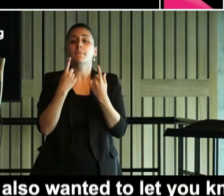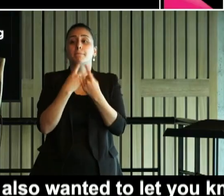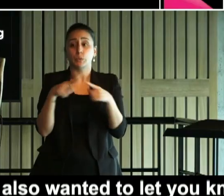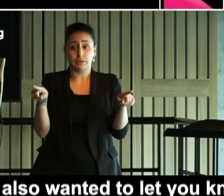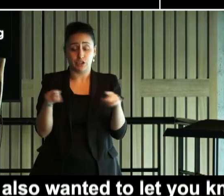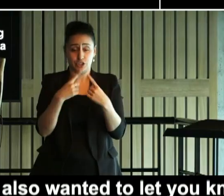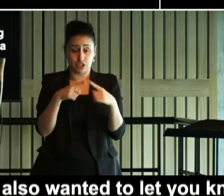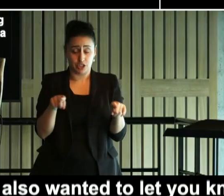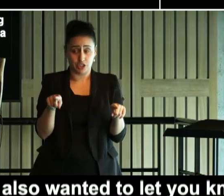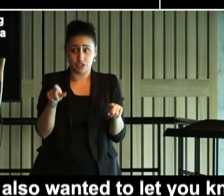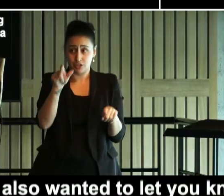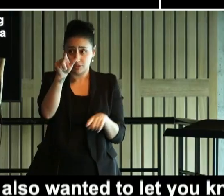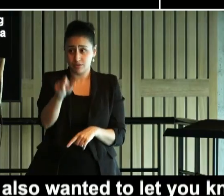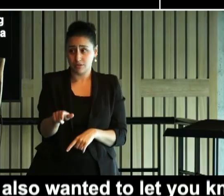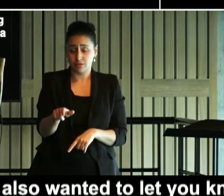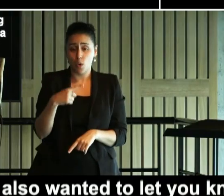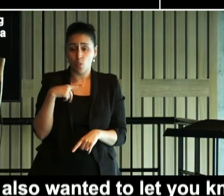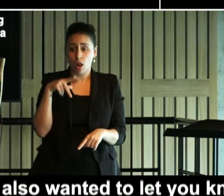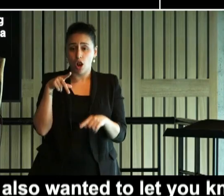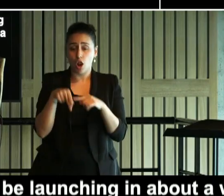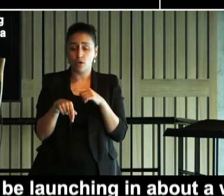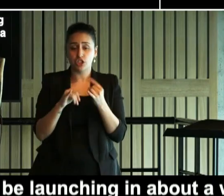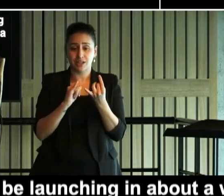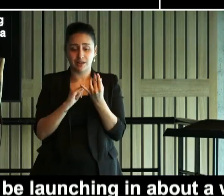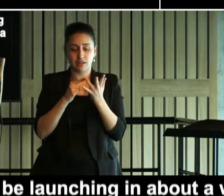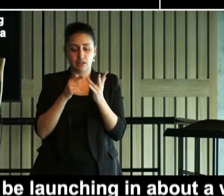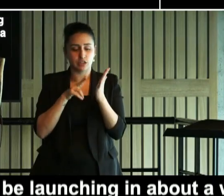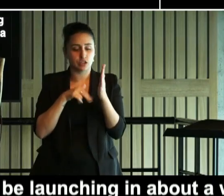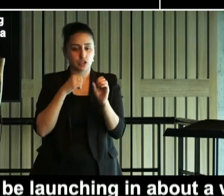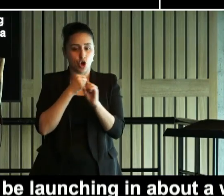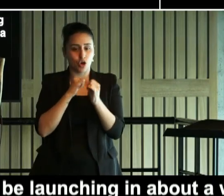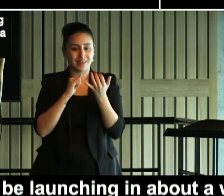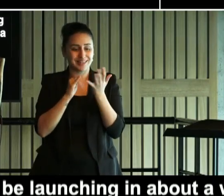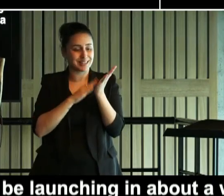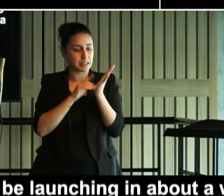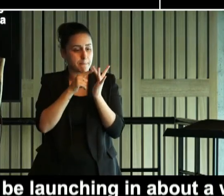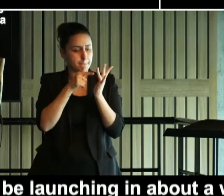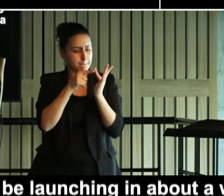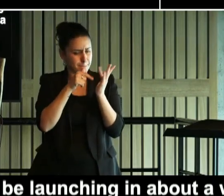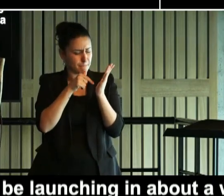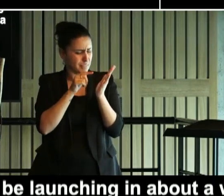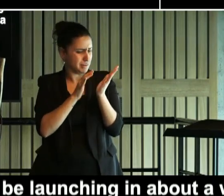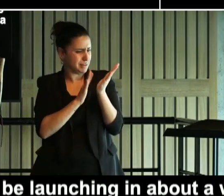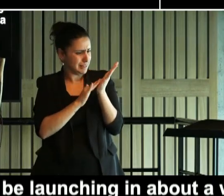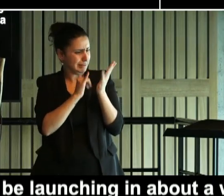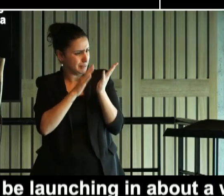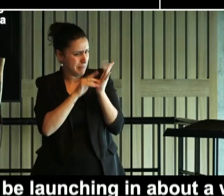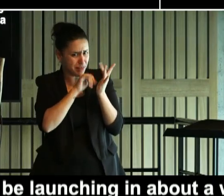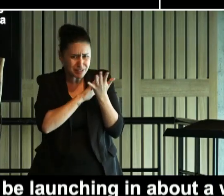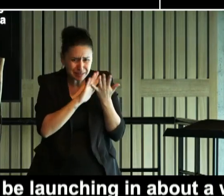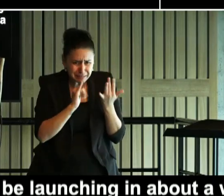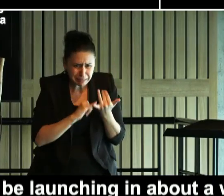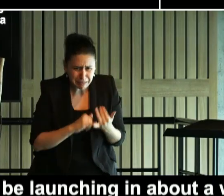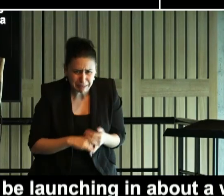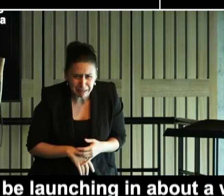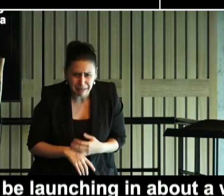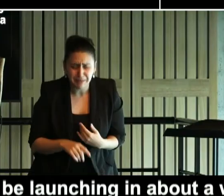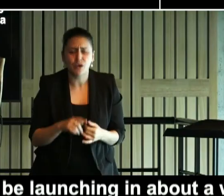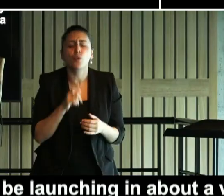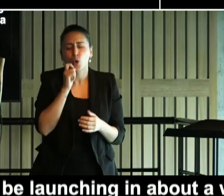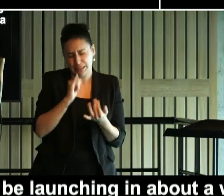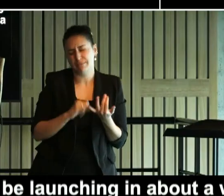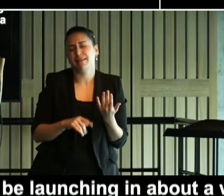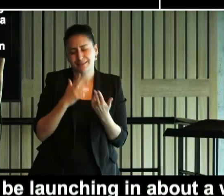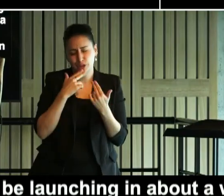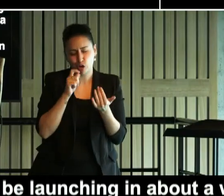musician, we're launching Songsmiths in about a week. It's been co-designed by 6 musicians with